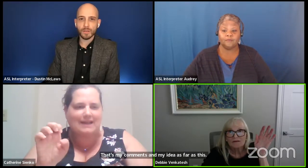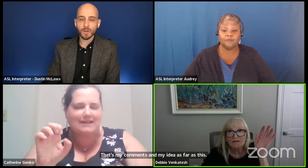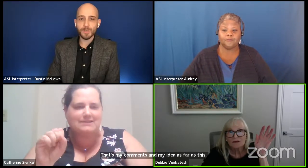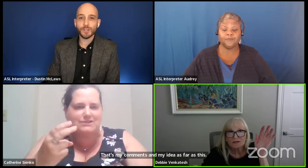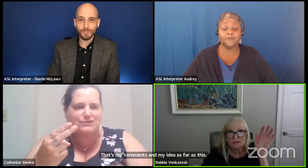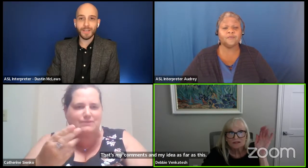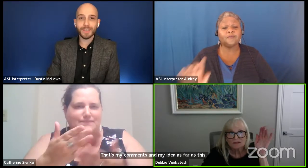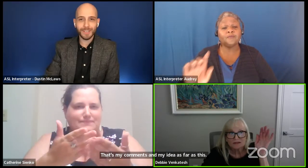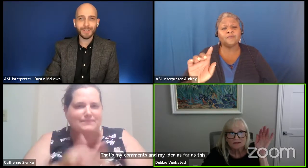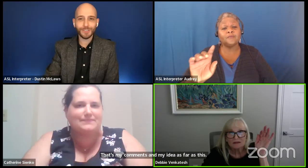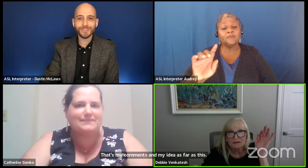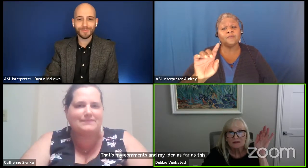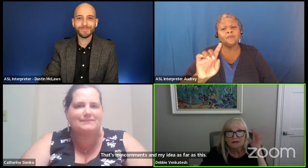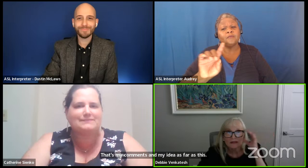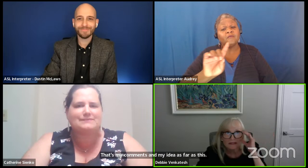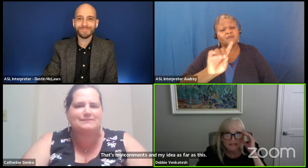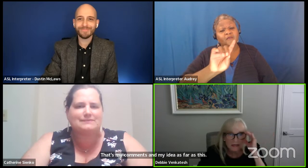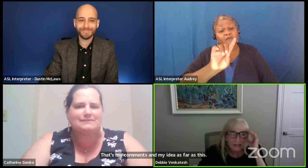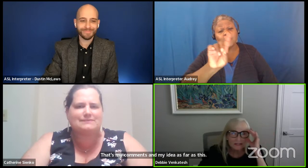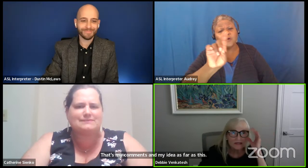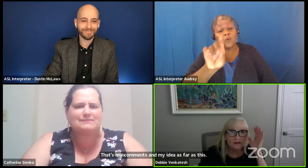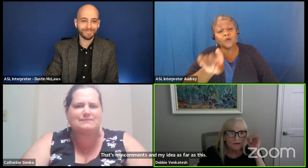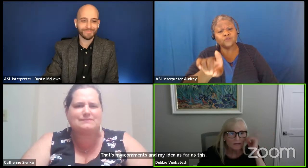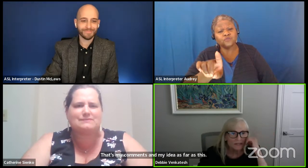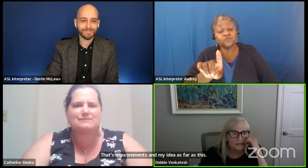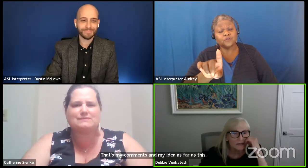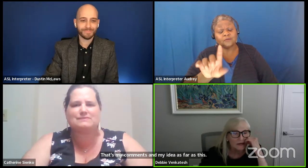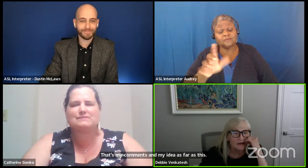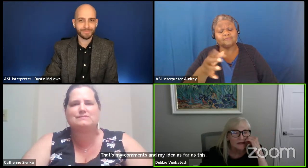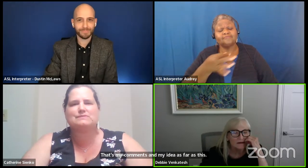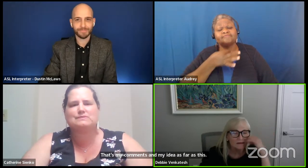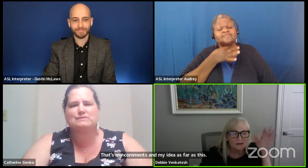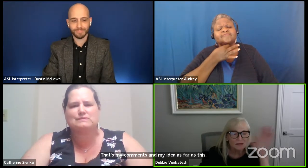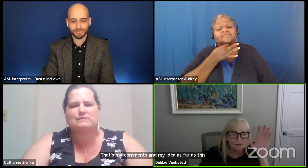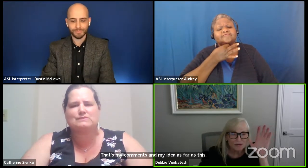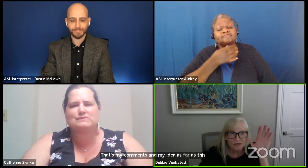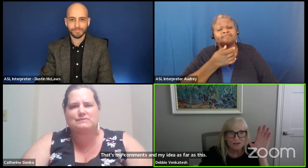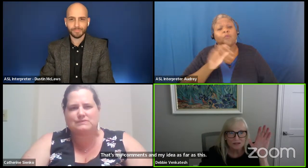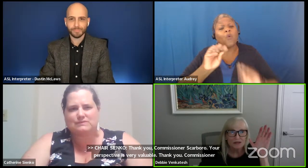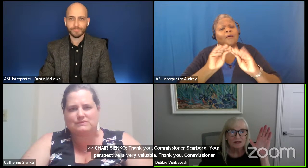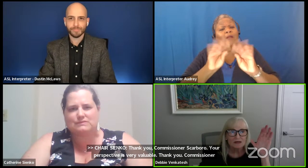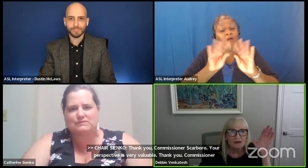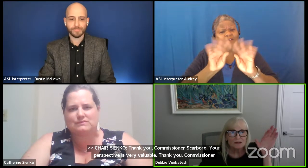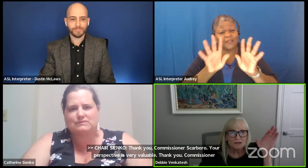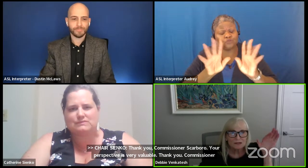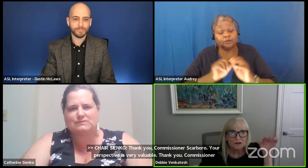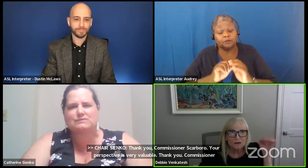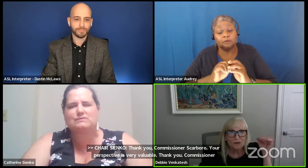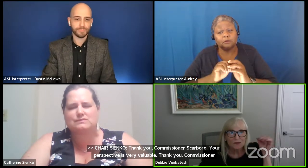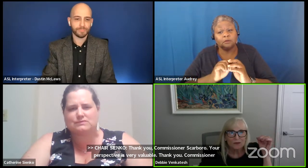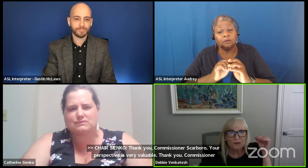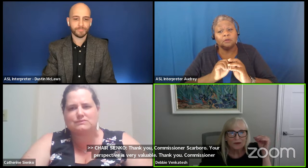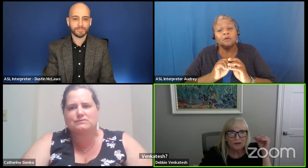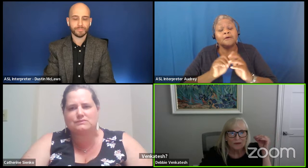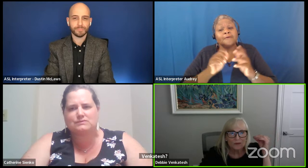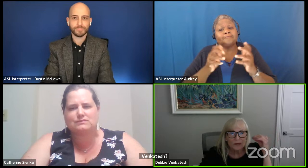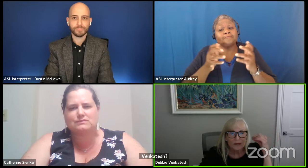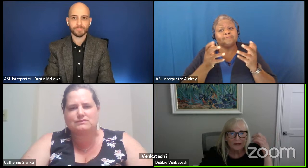I have a question. Commissioner Venkatesh? Yes, I just had a question, clarification.